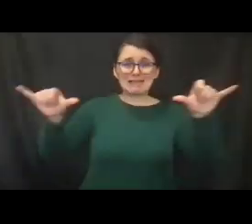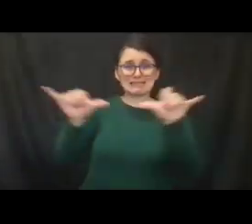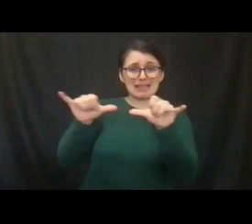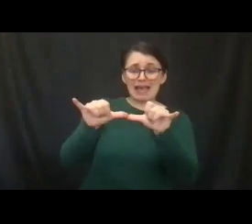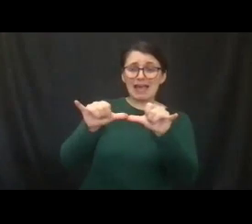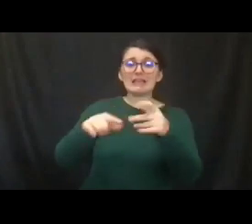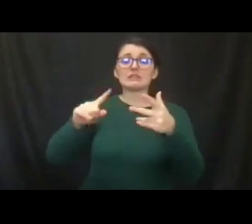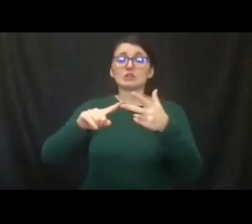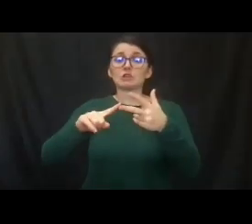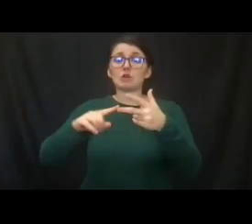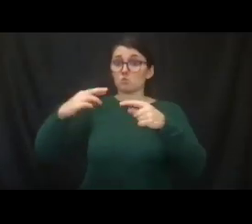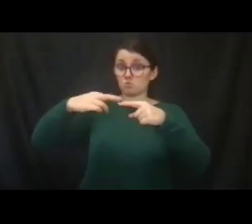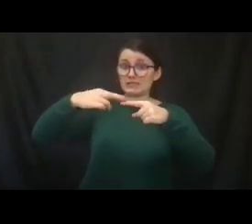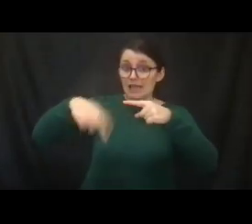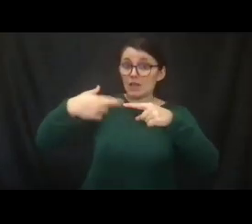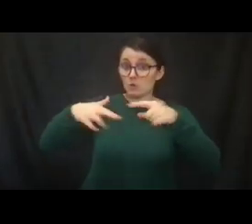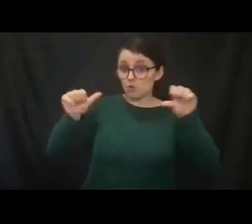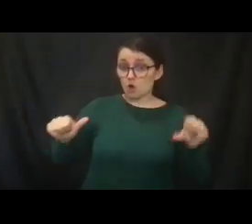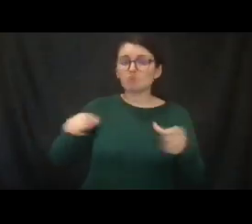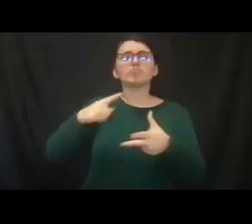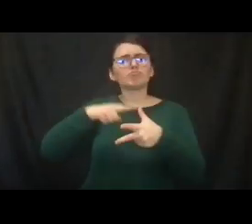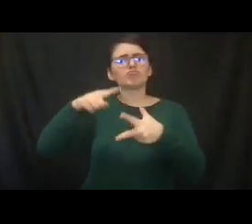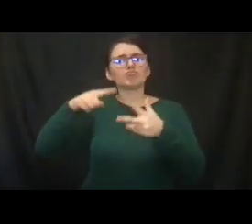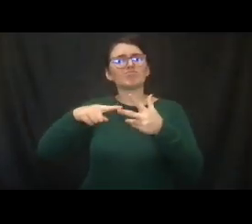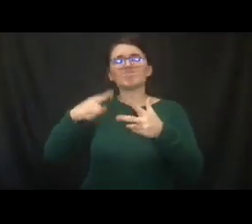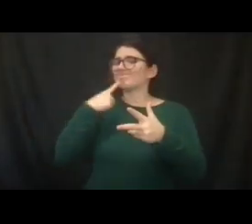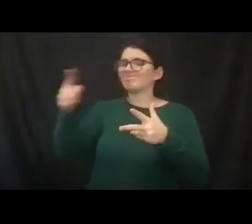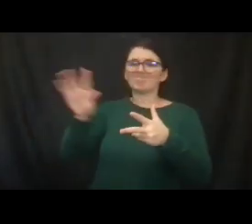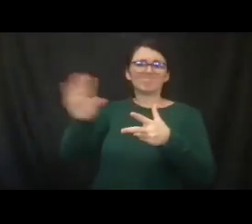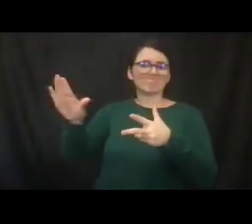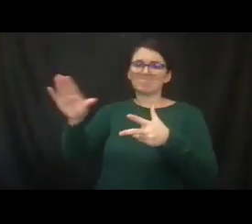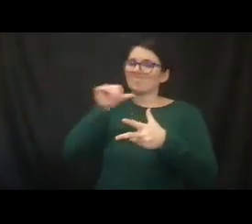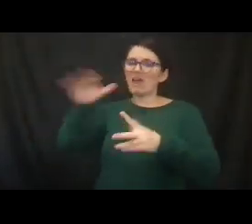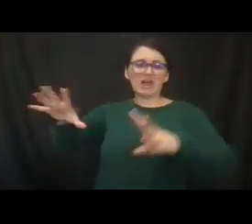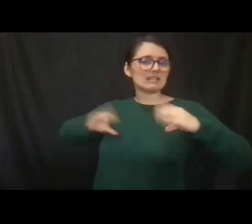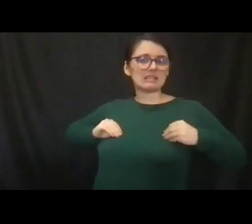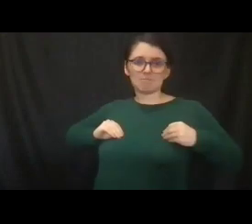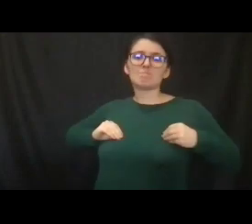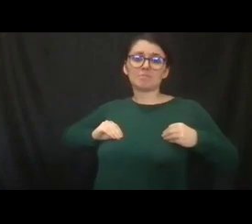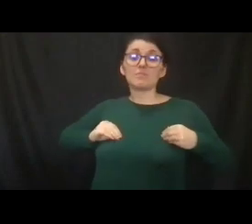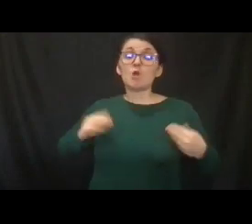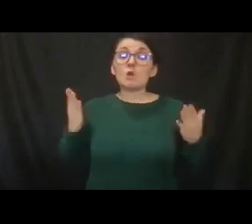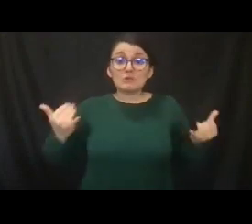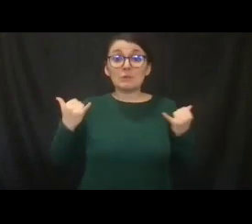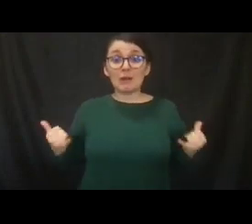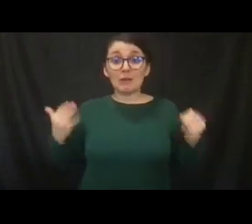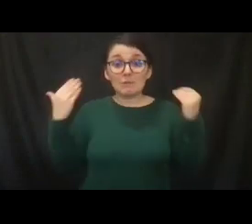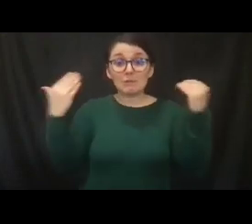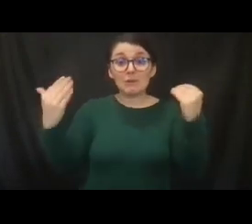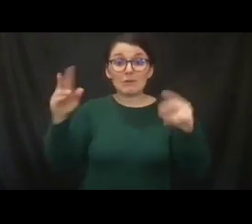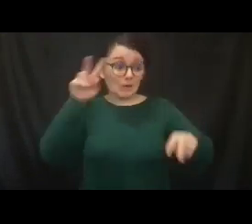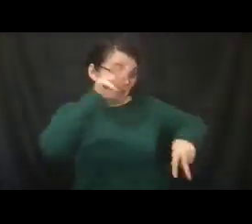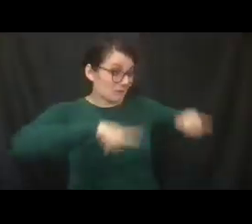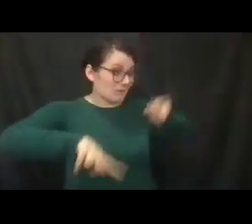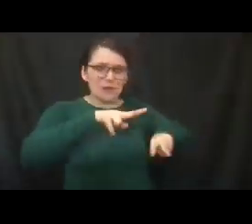be recycled. And so those are some of the reasons why we keep them out of the pit. So let's go take a look at what's in the